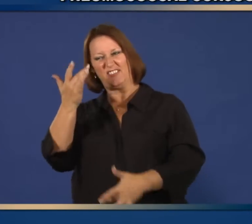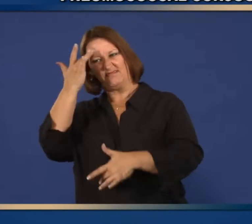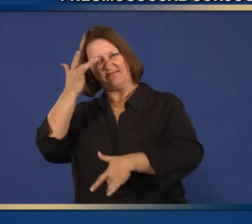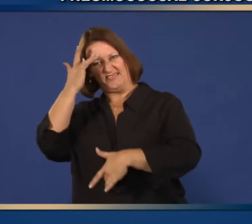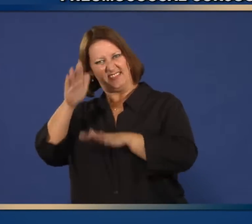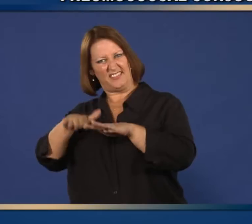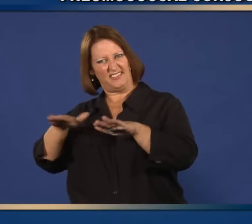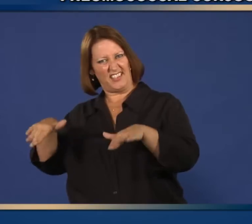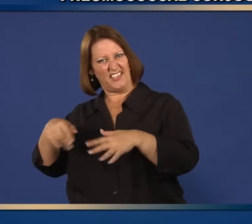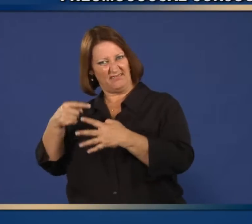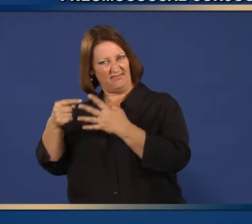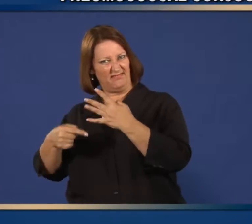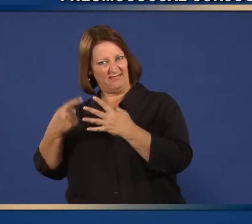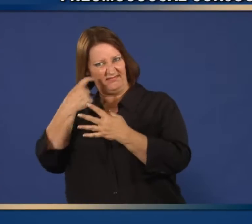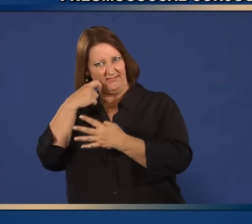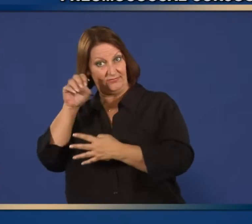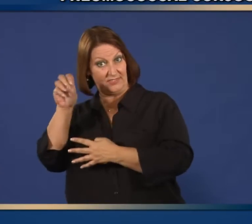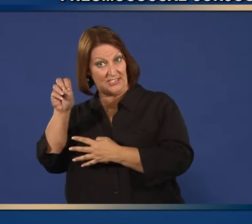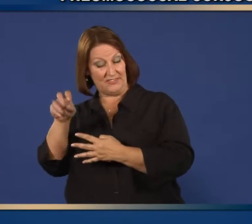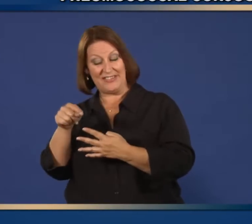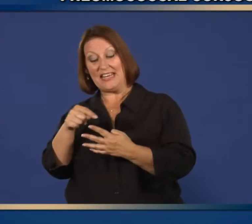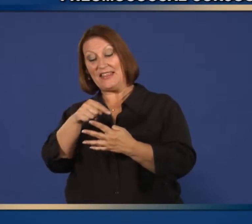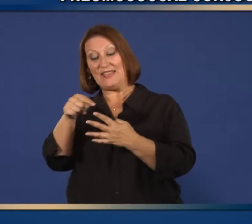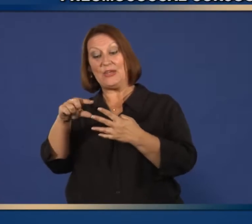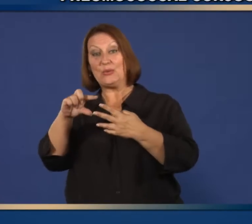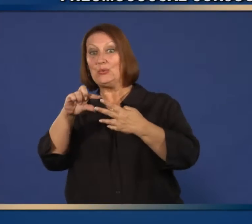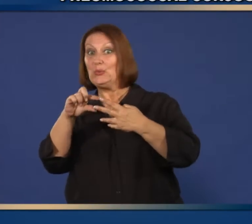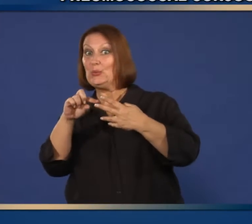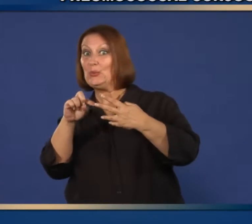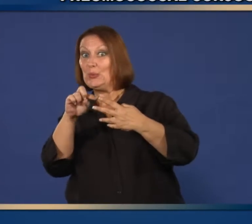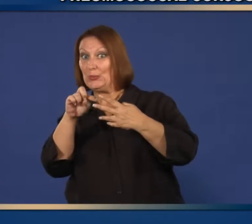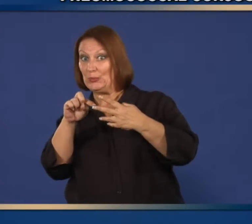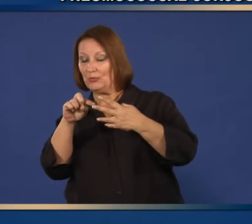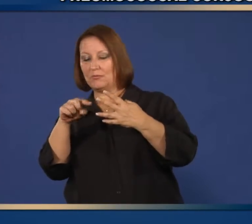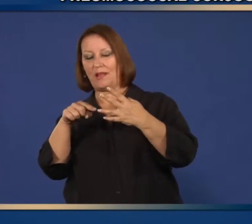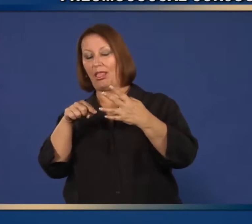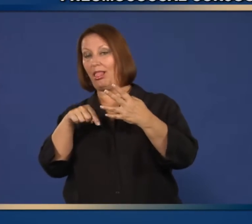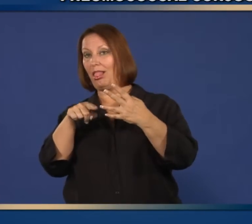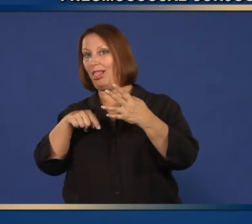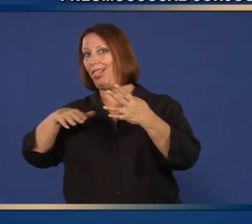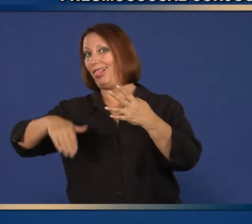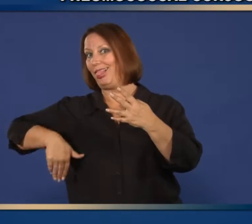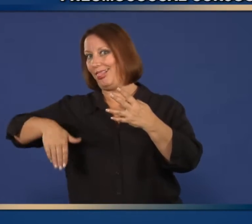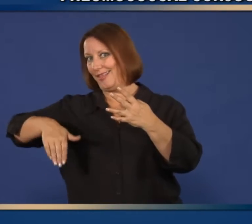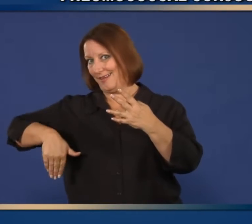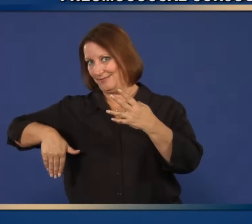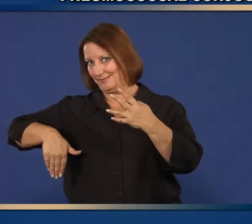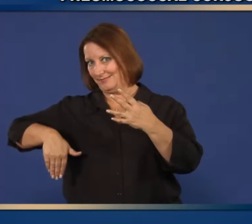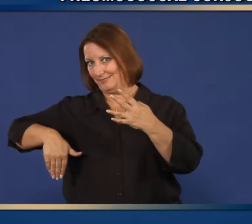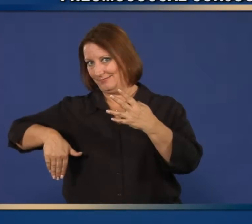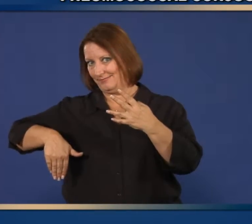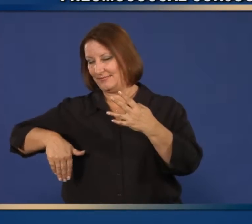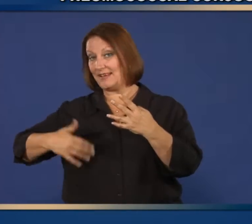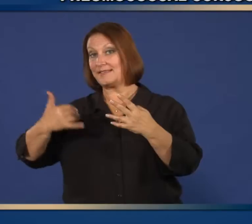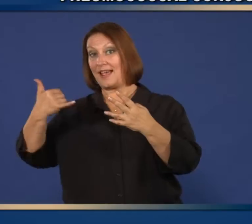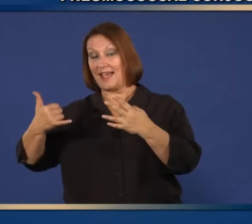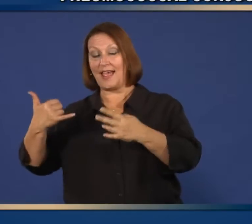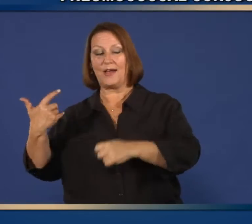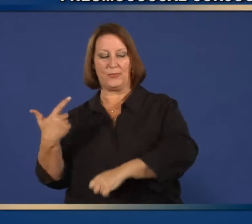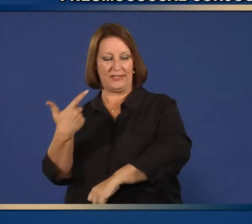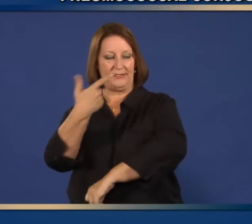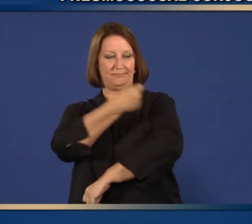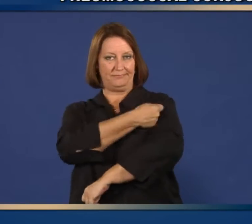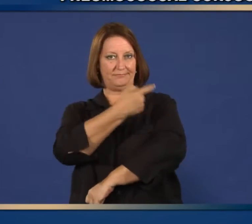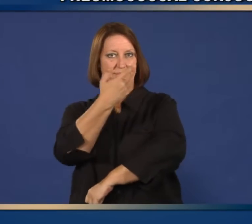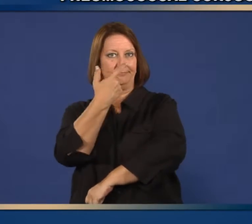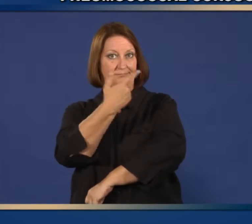or 2 doses of PCV13 if they have received 2 or fewer